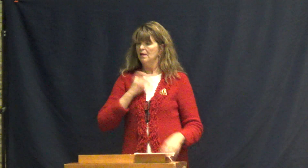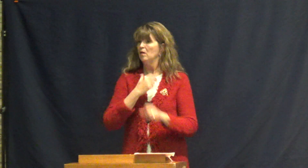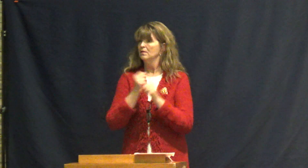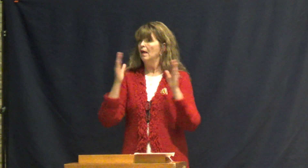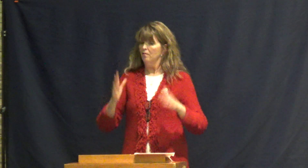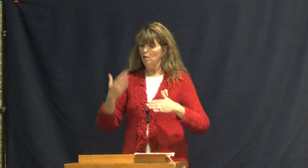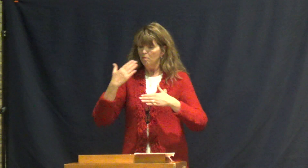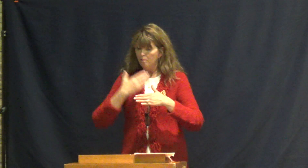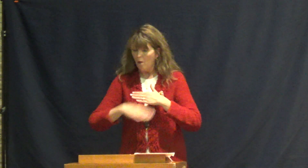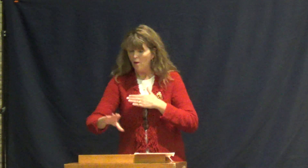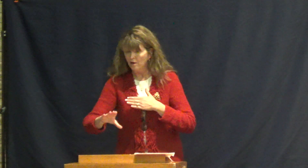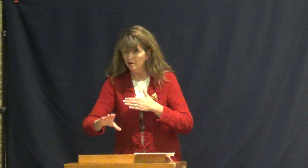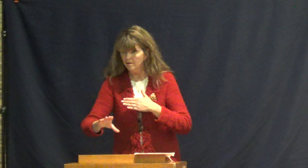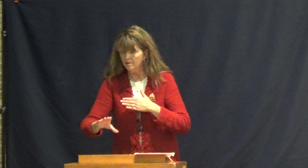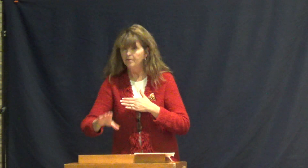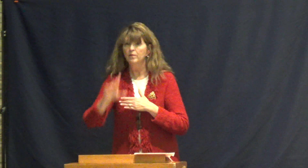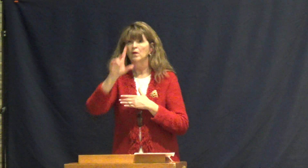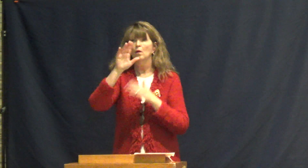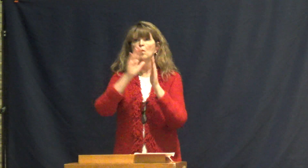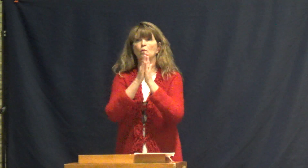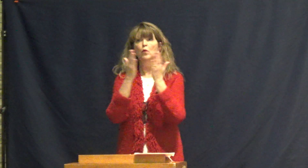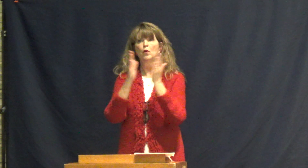On the night the Savior was born,